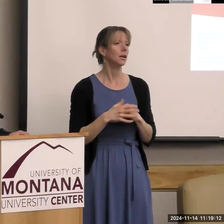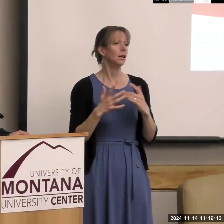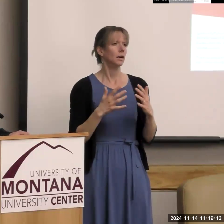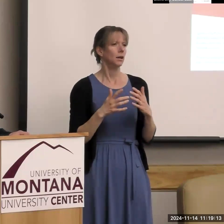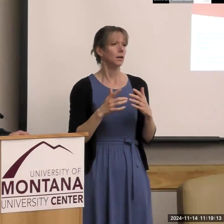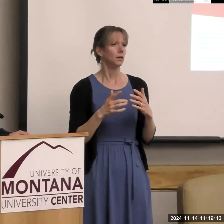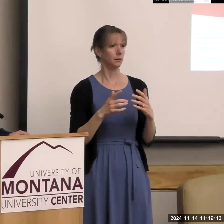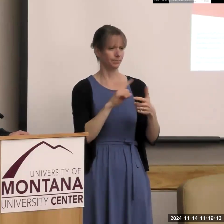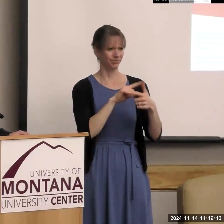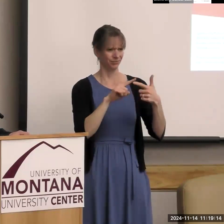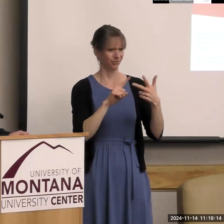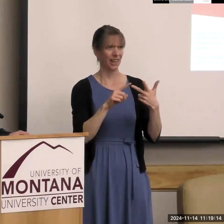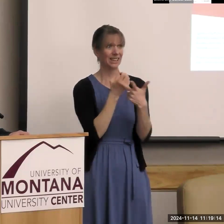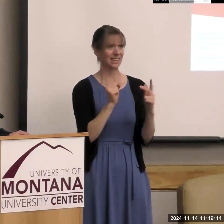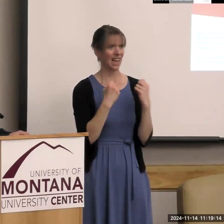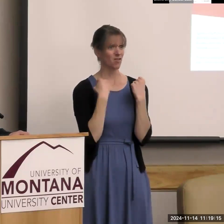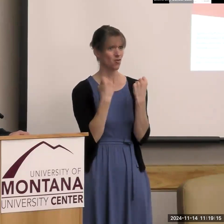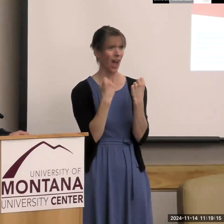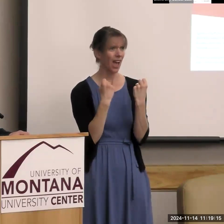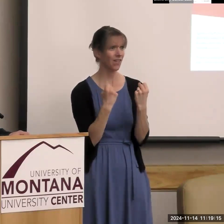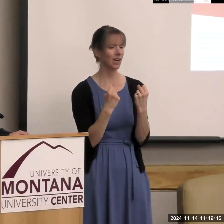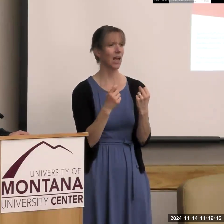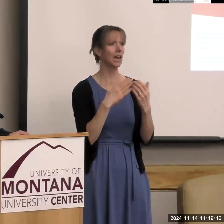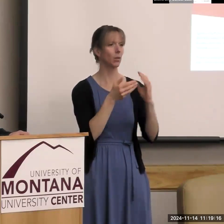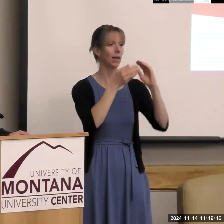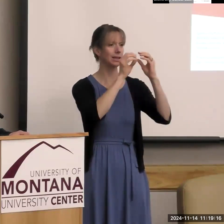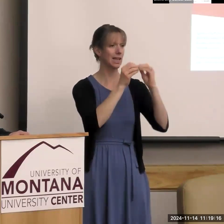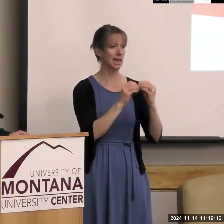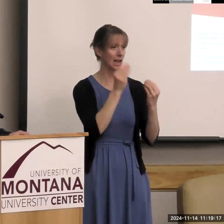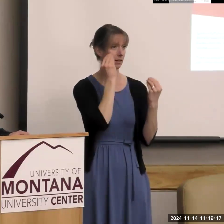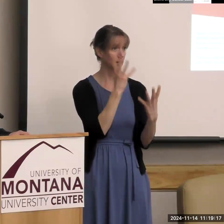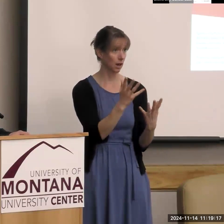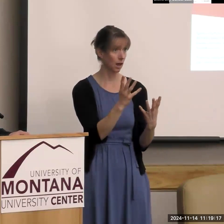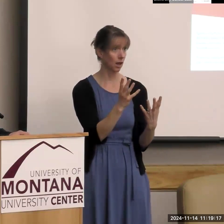Safe driving. And so the data ended up